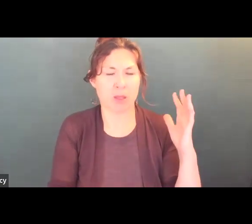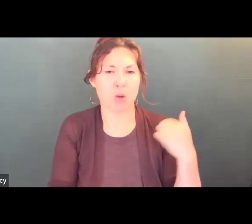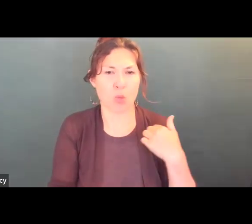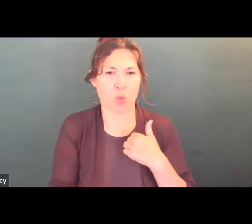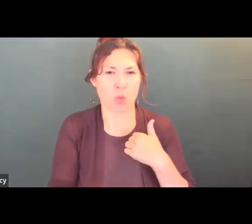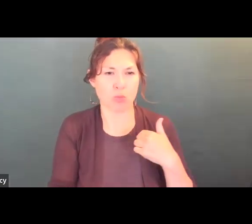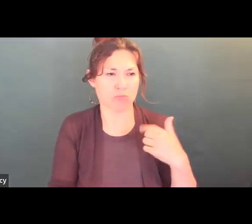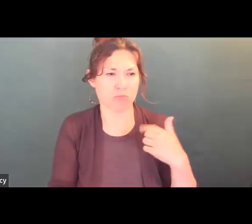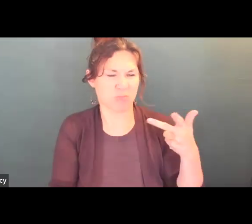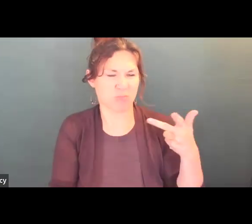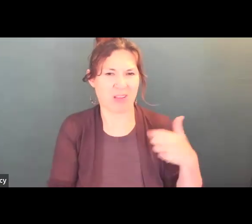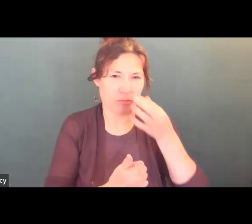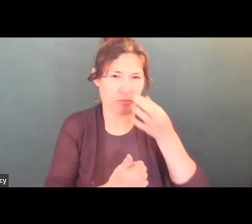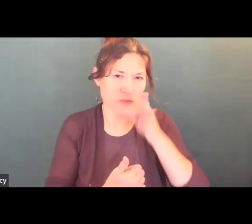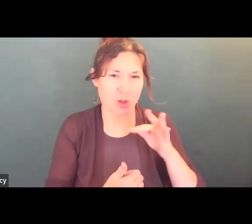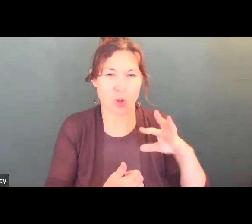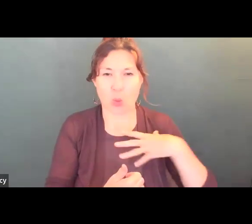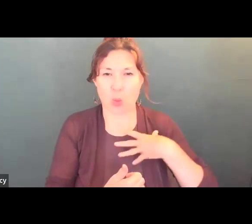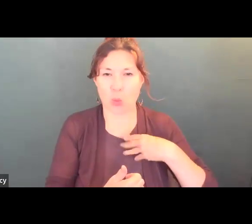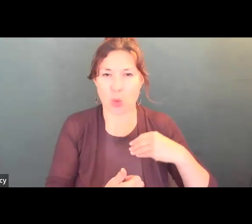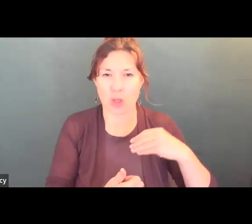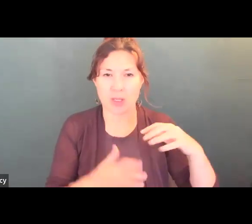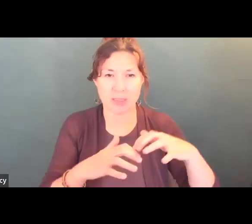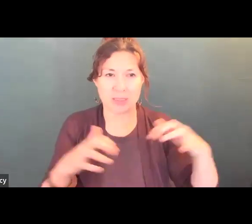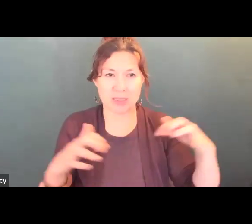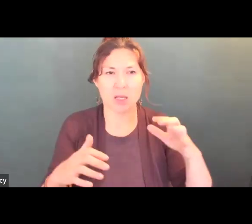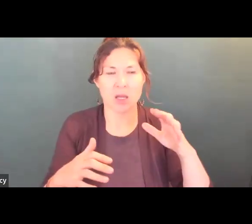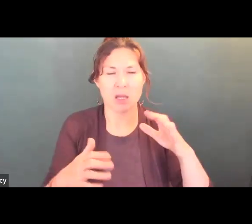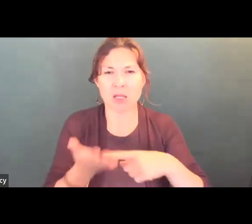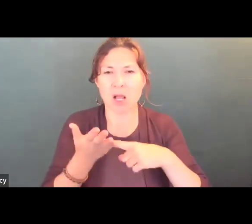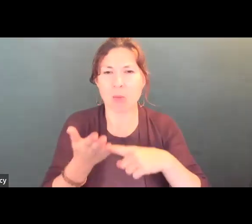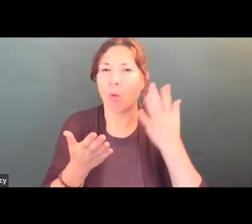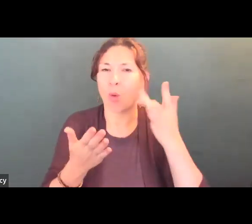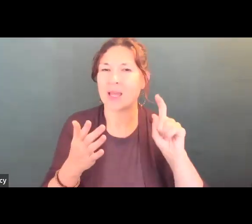Stadium. And we want to share why we need a new athletic center.